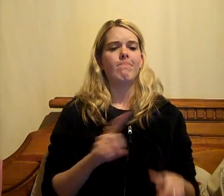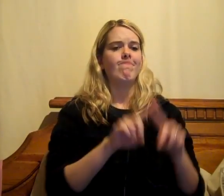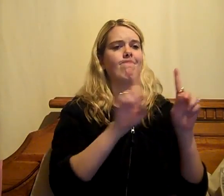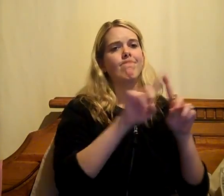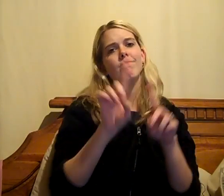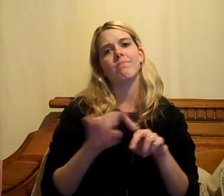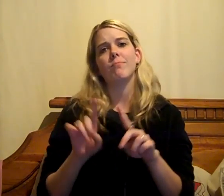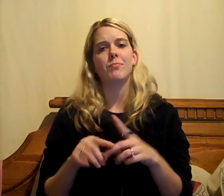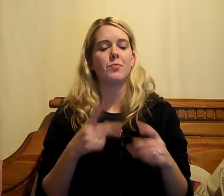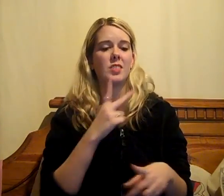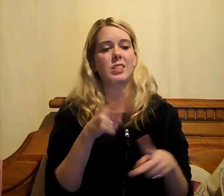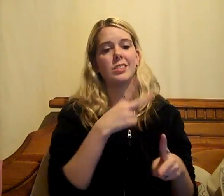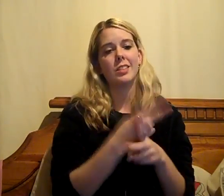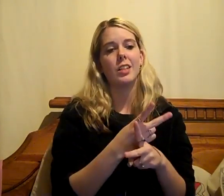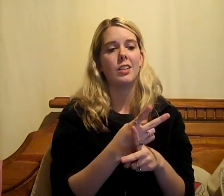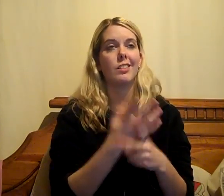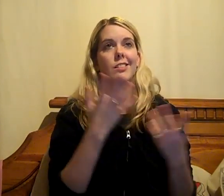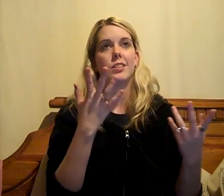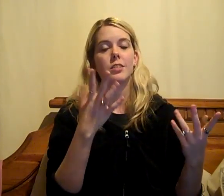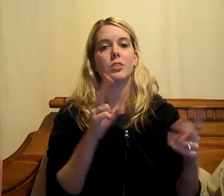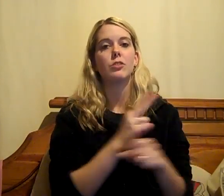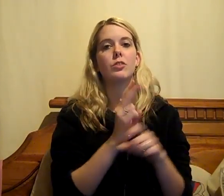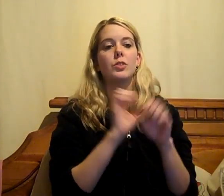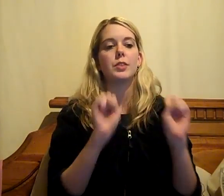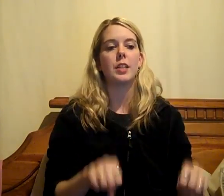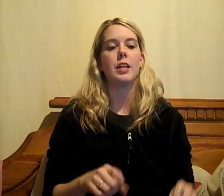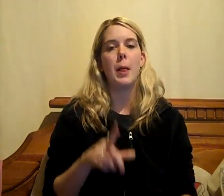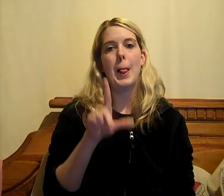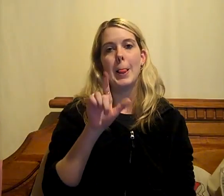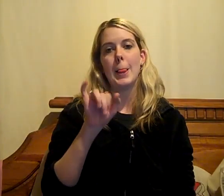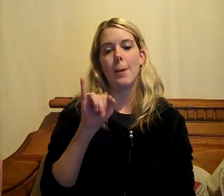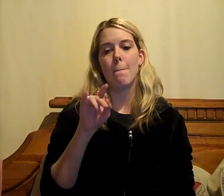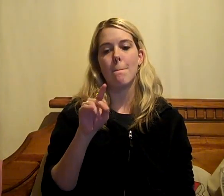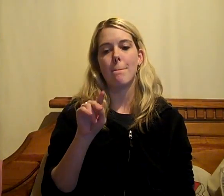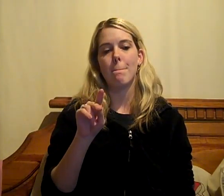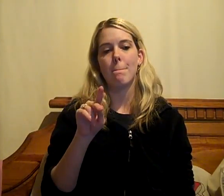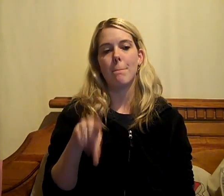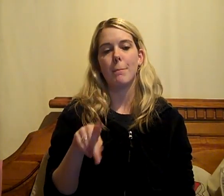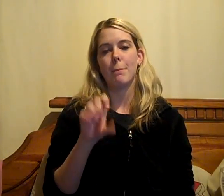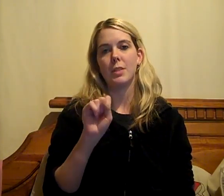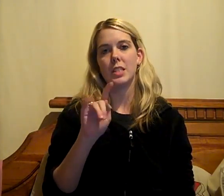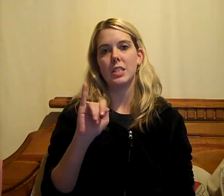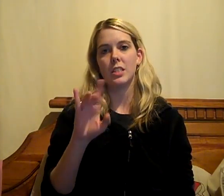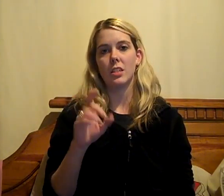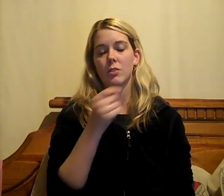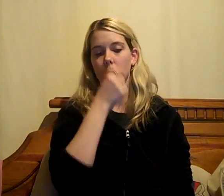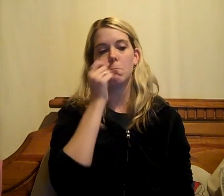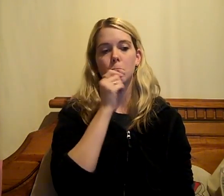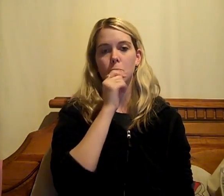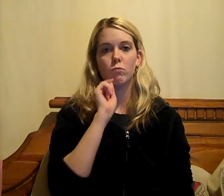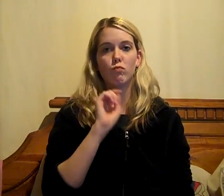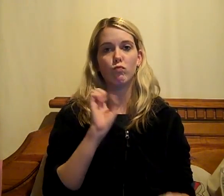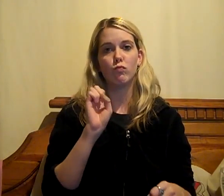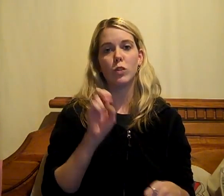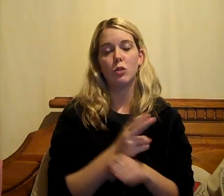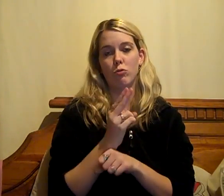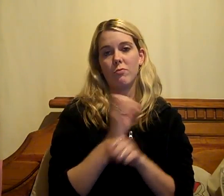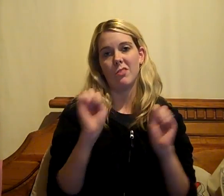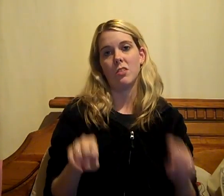lipstick will work. So these are the colors that I'm using. There's black, almost empty. Then there's